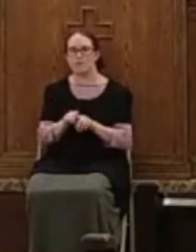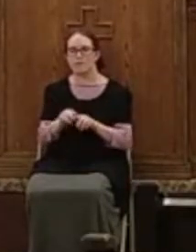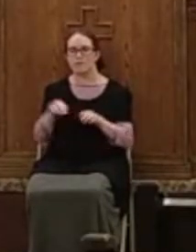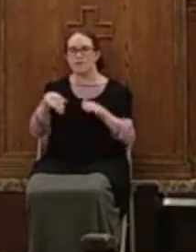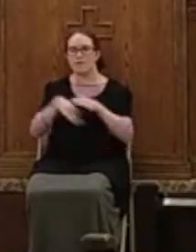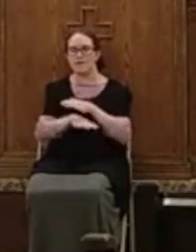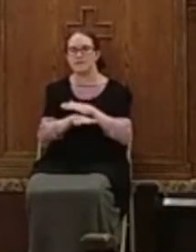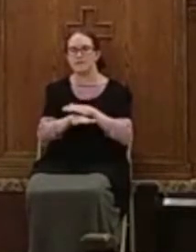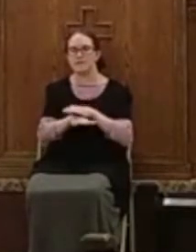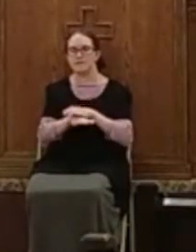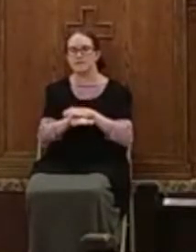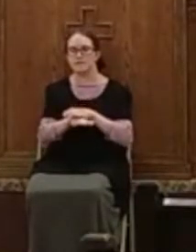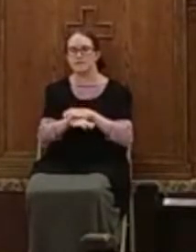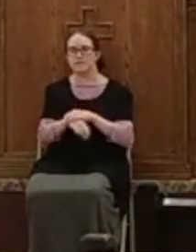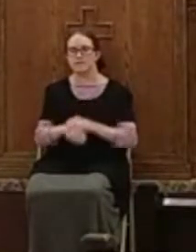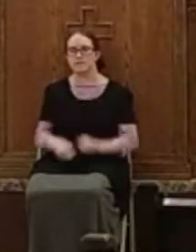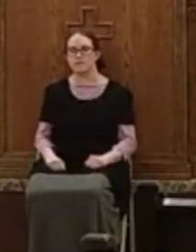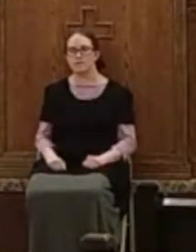access.